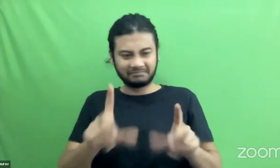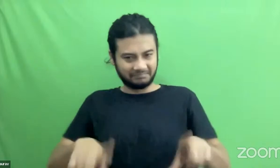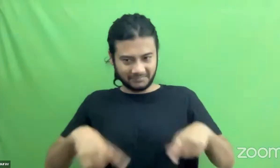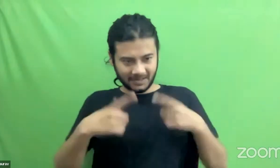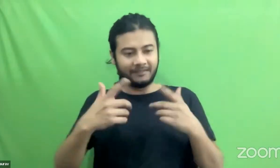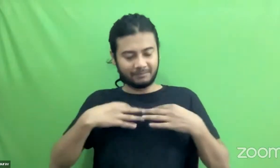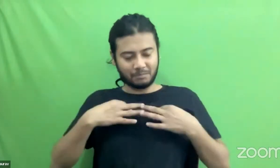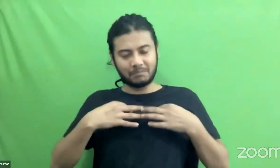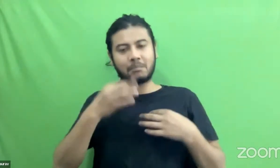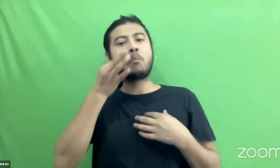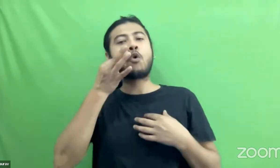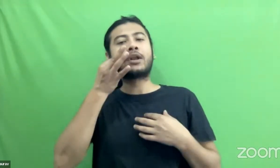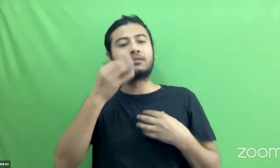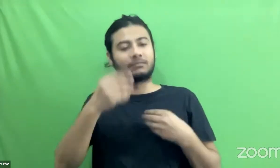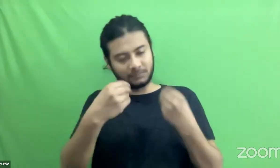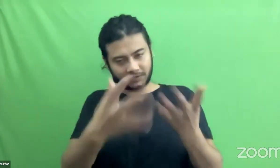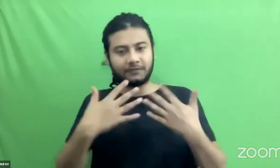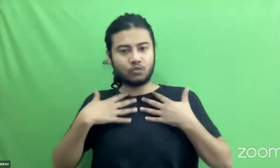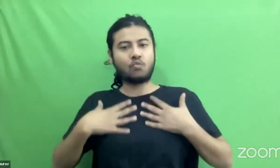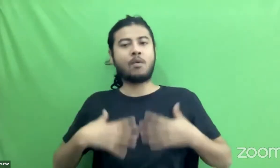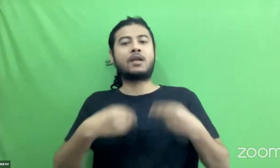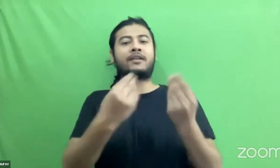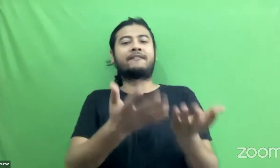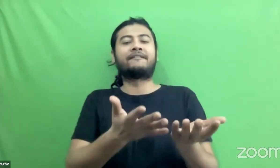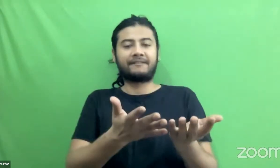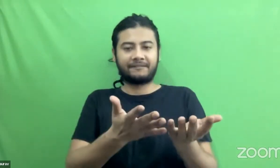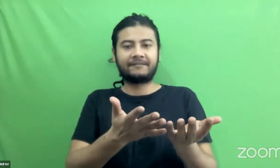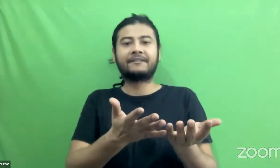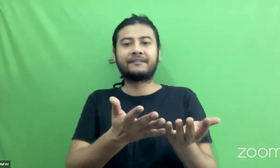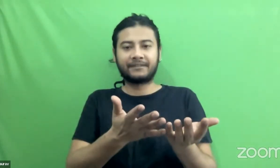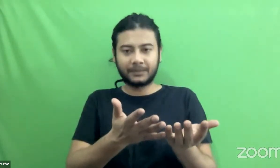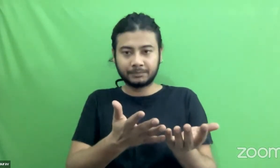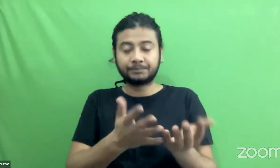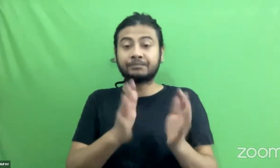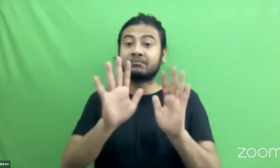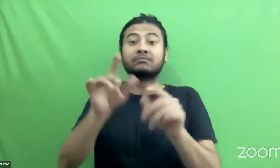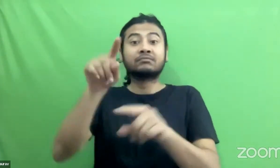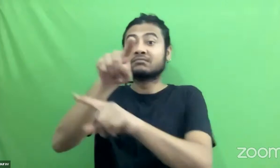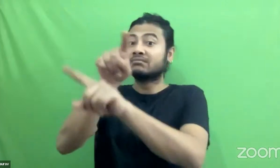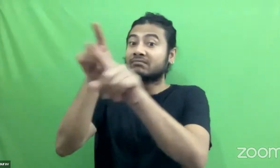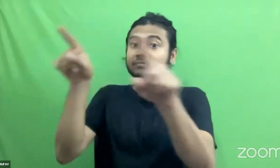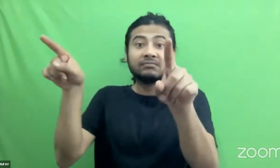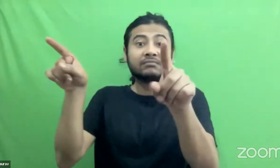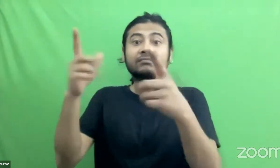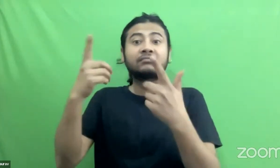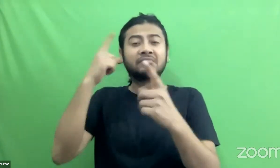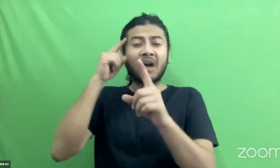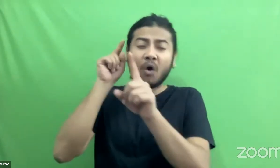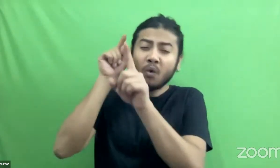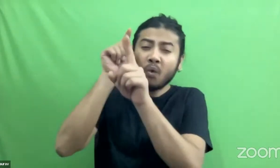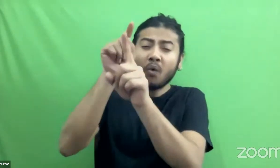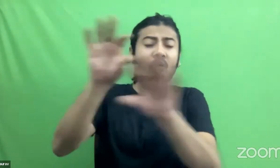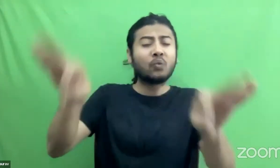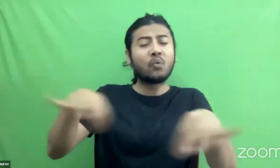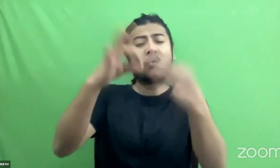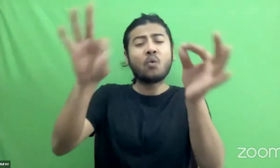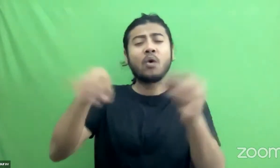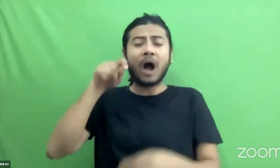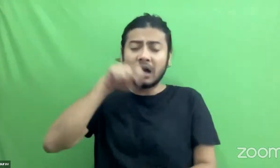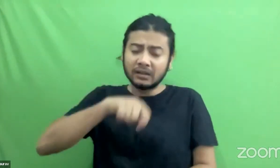classes, you are observing Ekadashi, you are chanting. But there are people who are very, very sinful. For